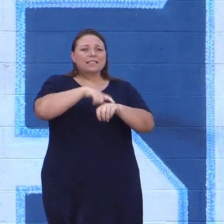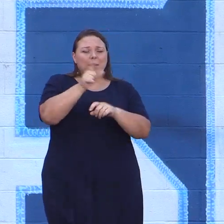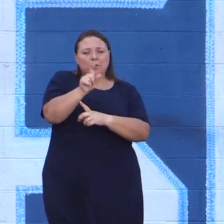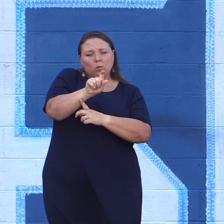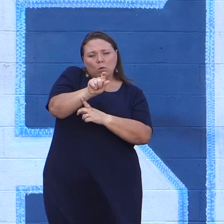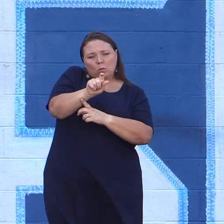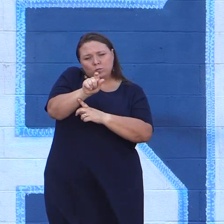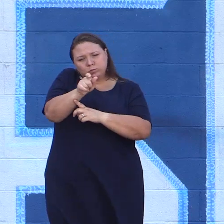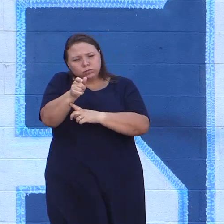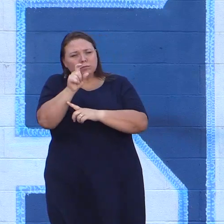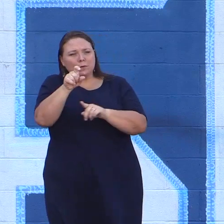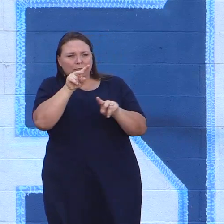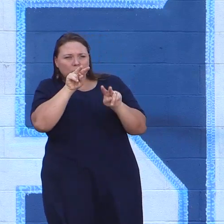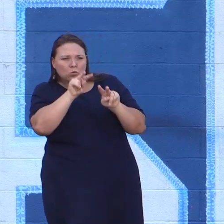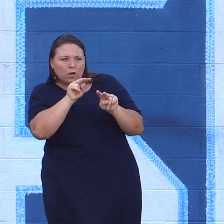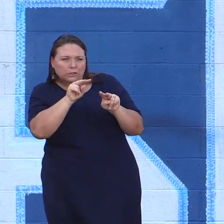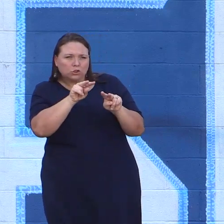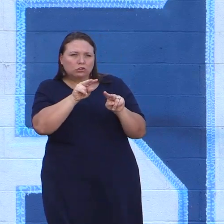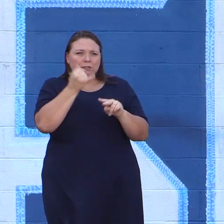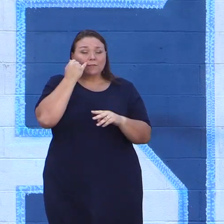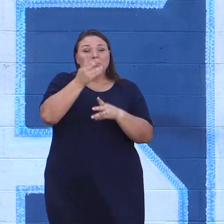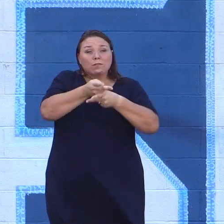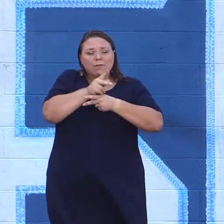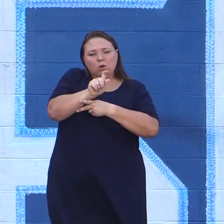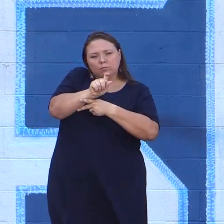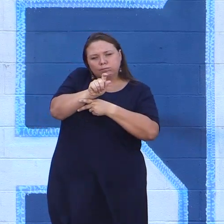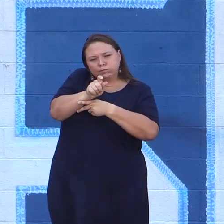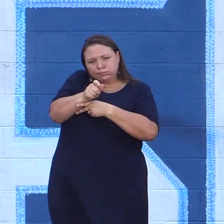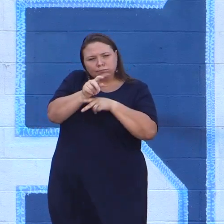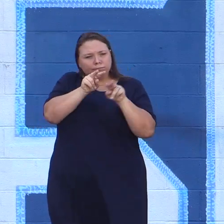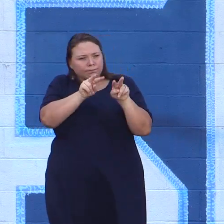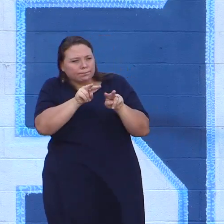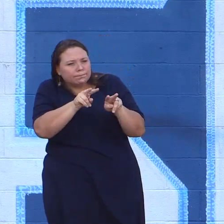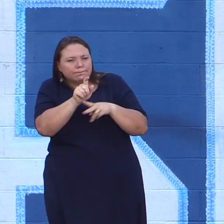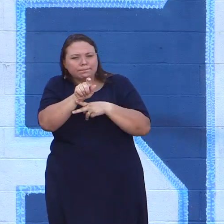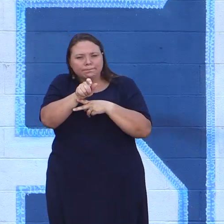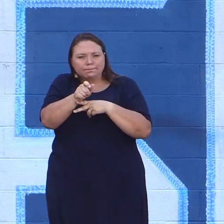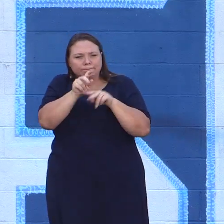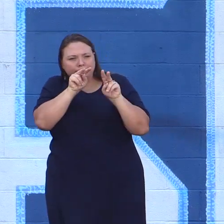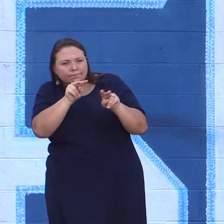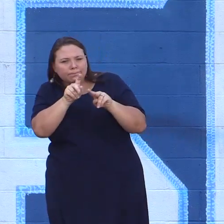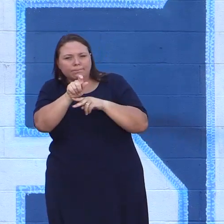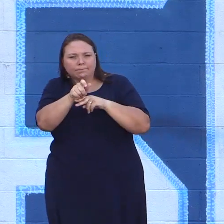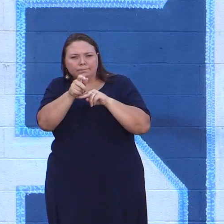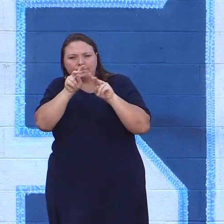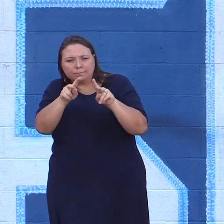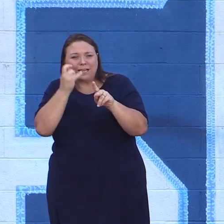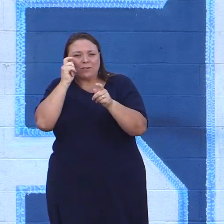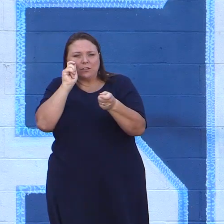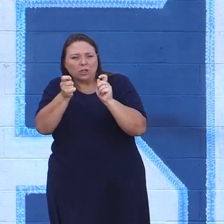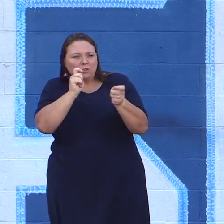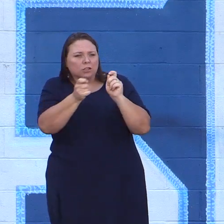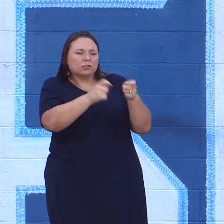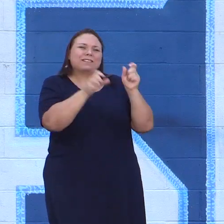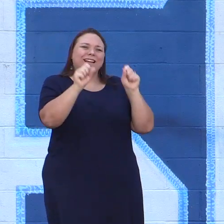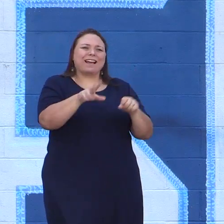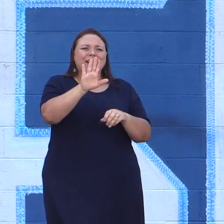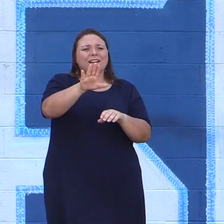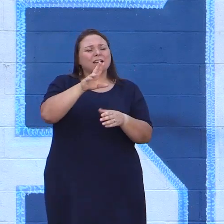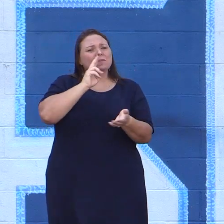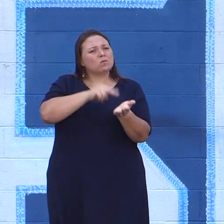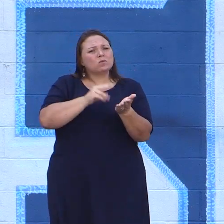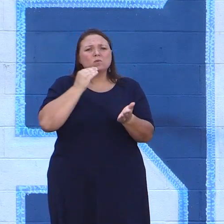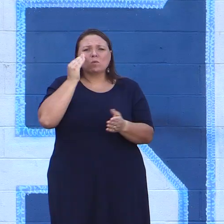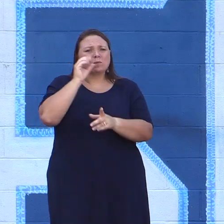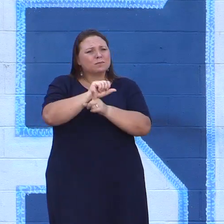dial. But I think if you turn that dial in a very careful manner, that is going to be hopefully where if you need to adjust it further. And nursing home thing's sad. I don't know